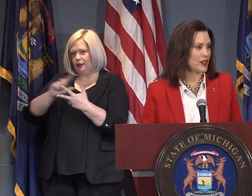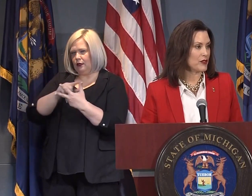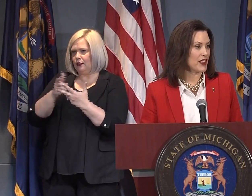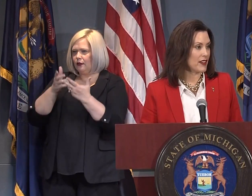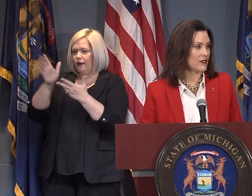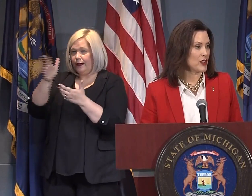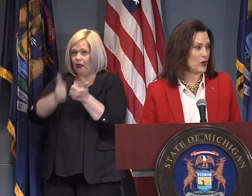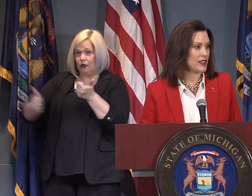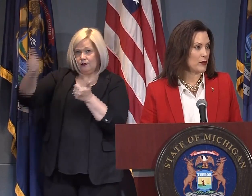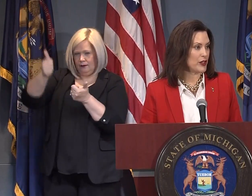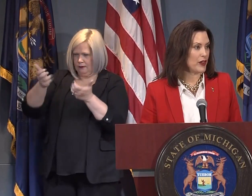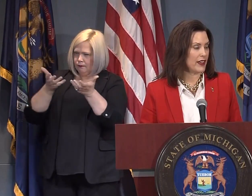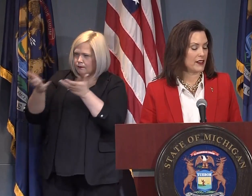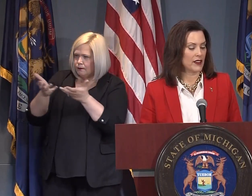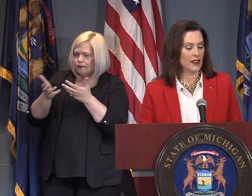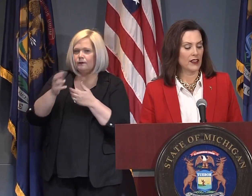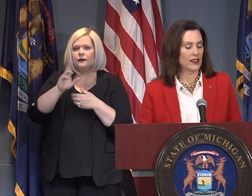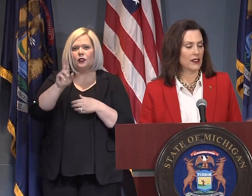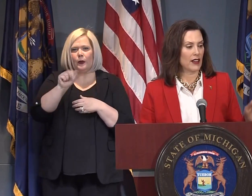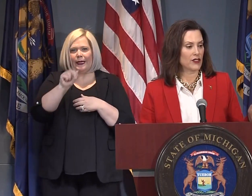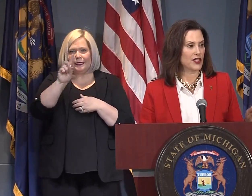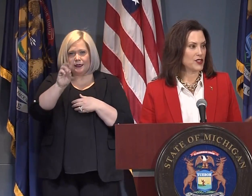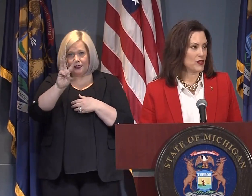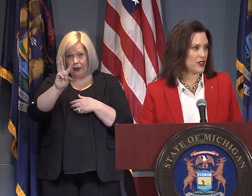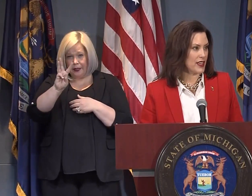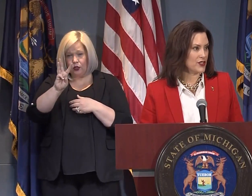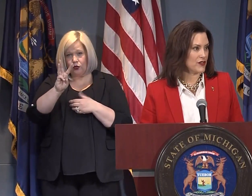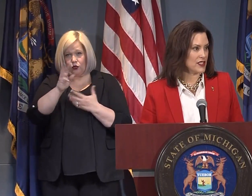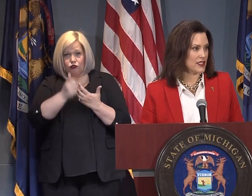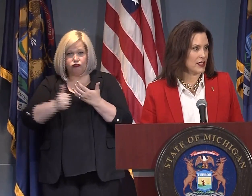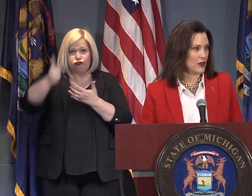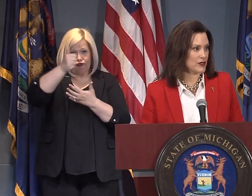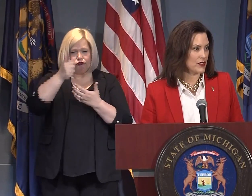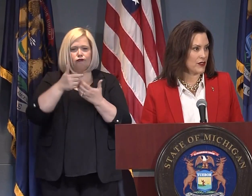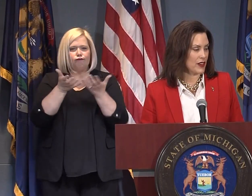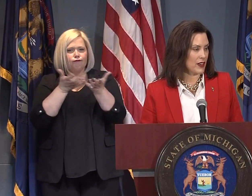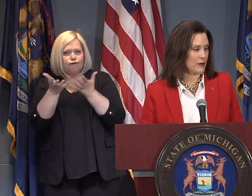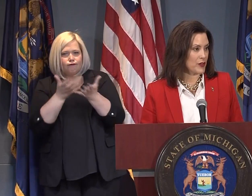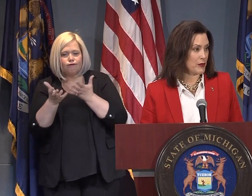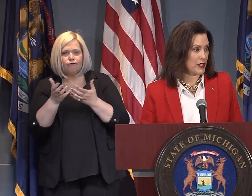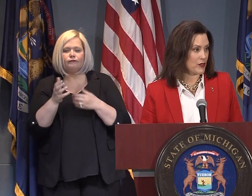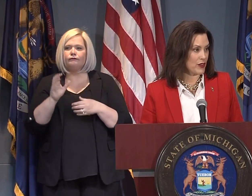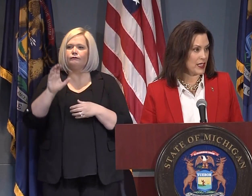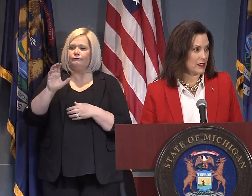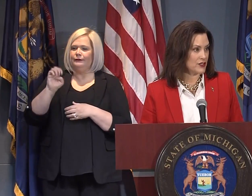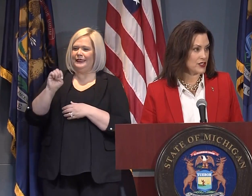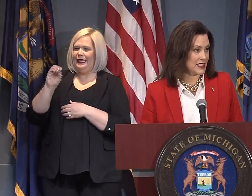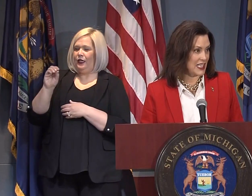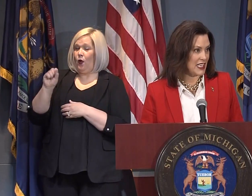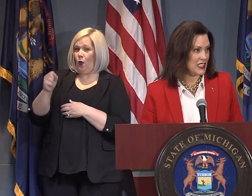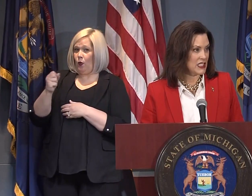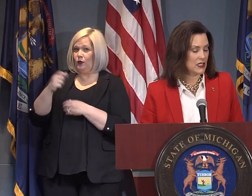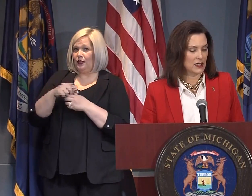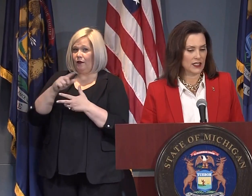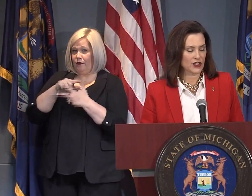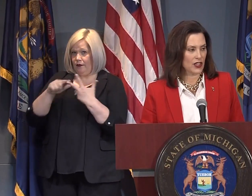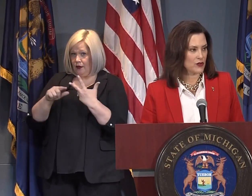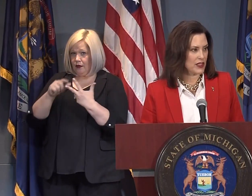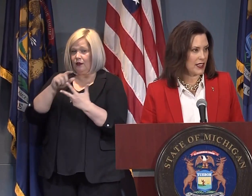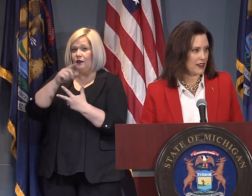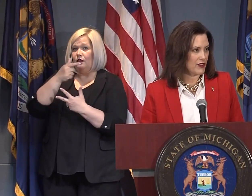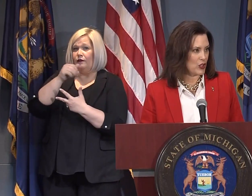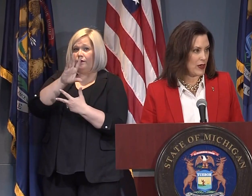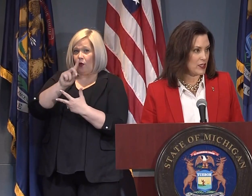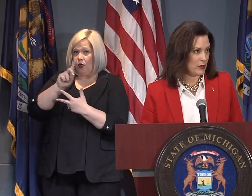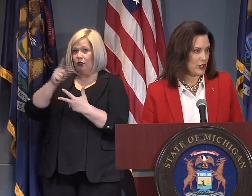I've been talking with the head of the UAW. I had a conversation with each of the CEOs of the big three just today. I talked